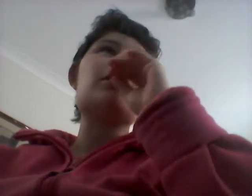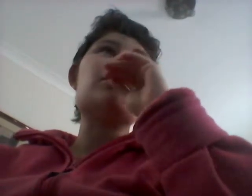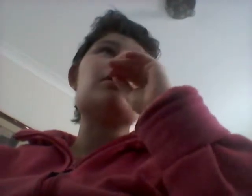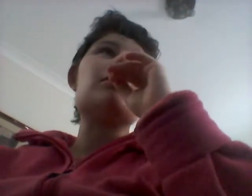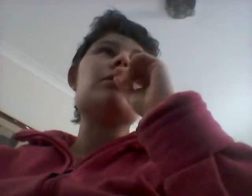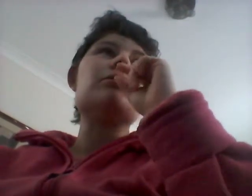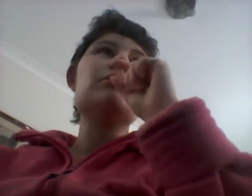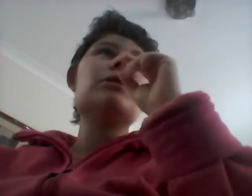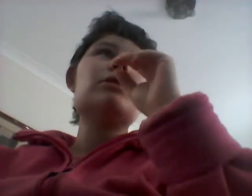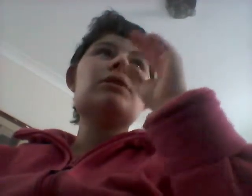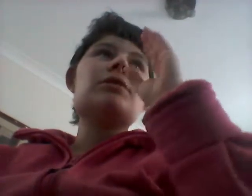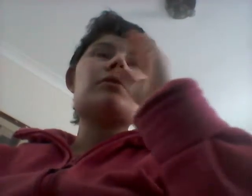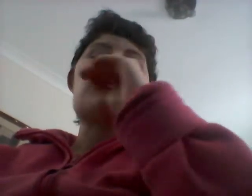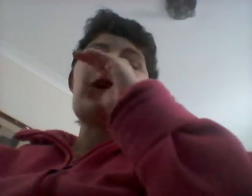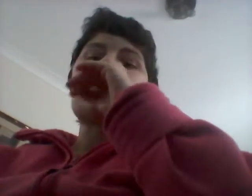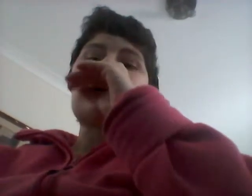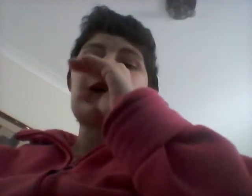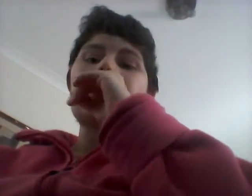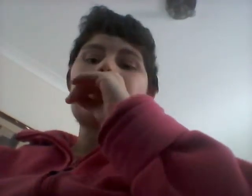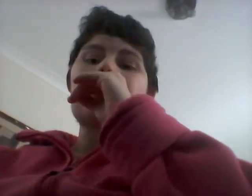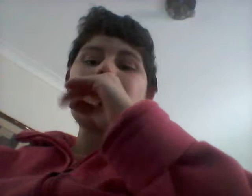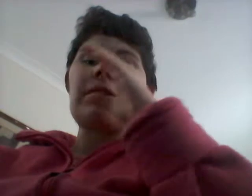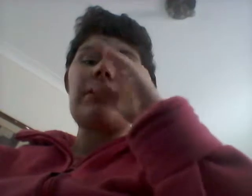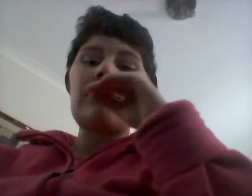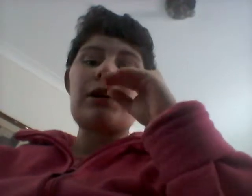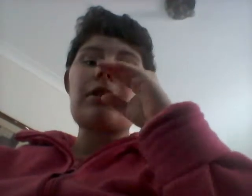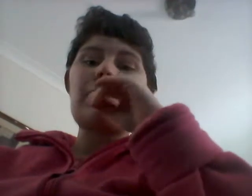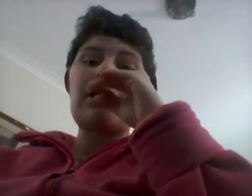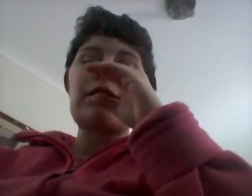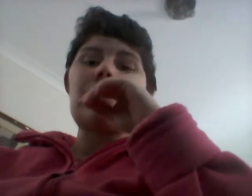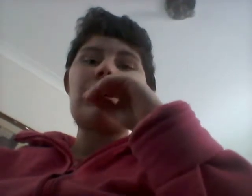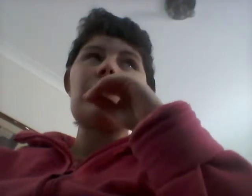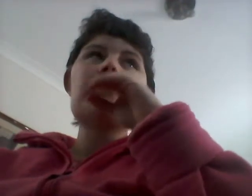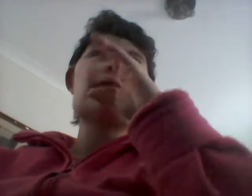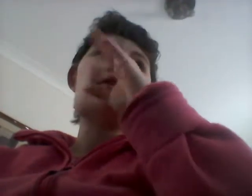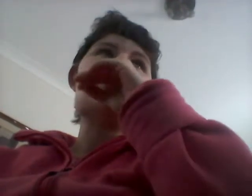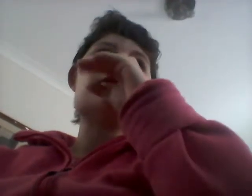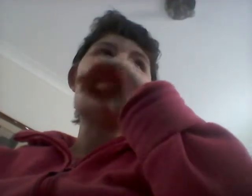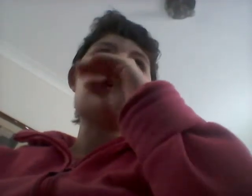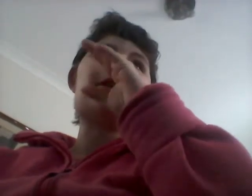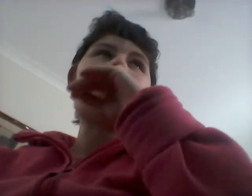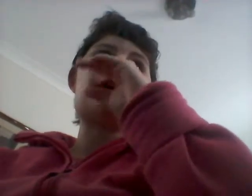E-yo-yo. Quack, quack, here and a quack, quack there. Here, quack there,